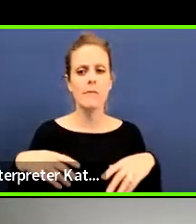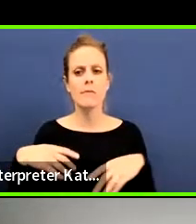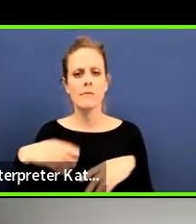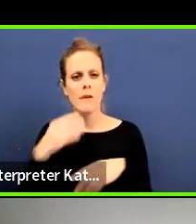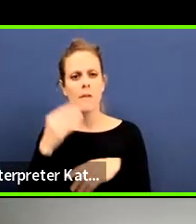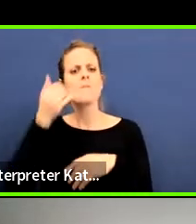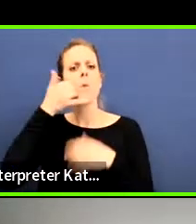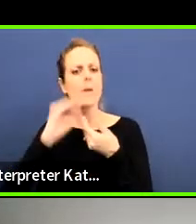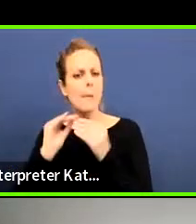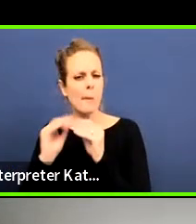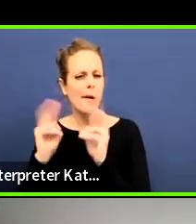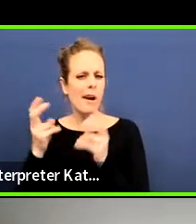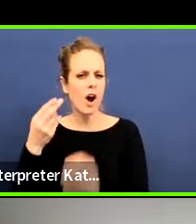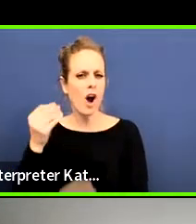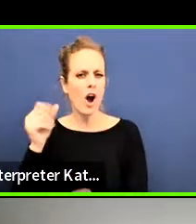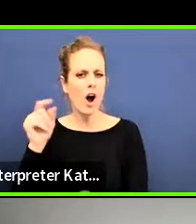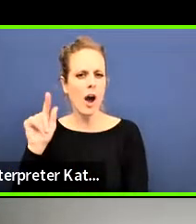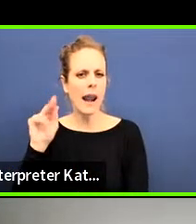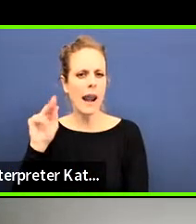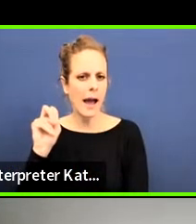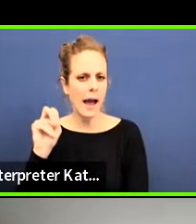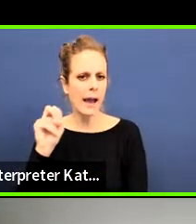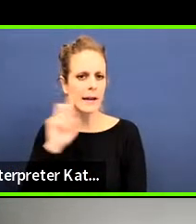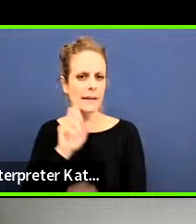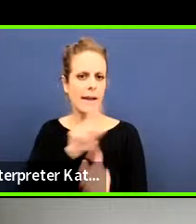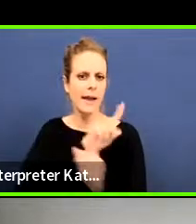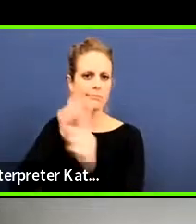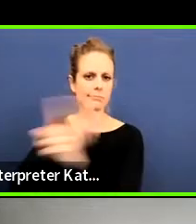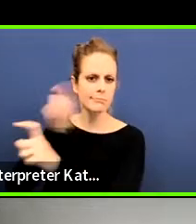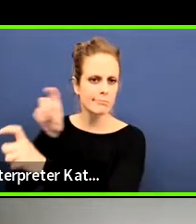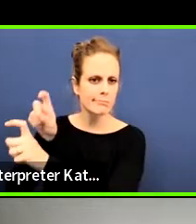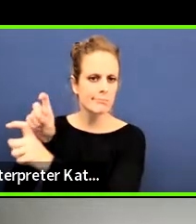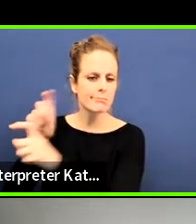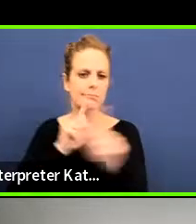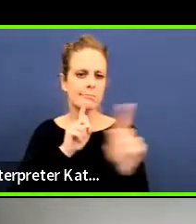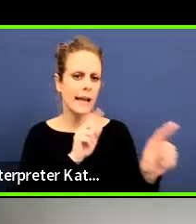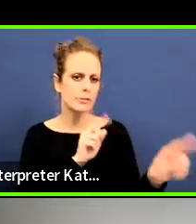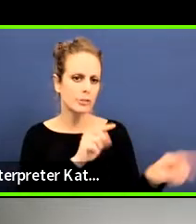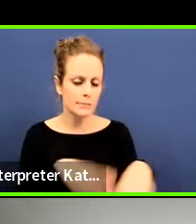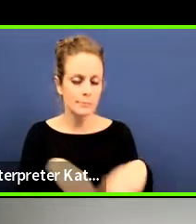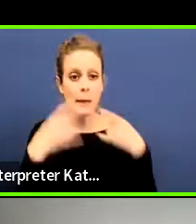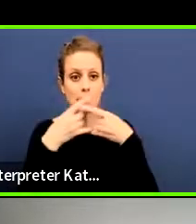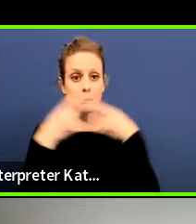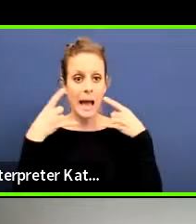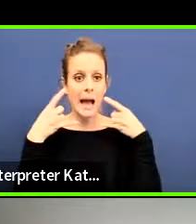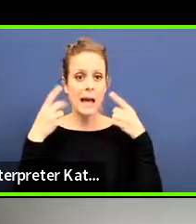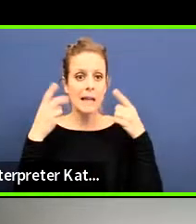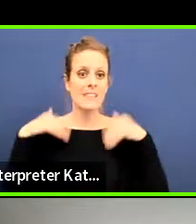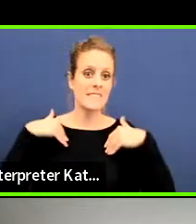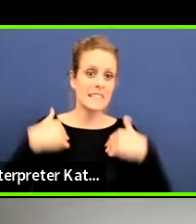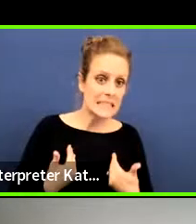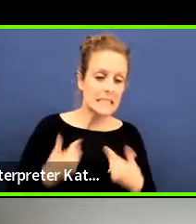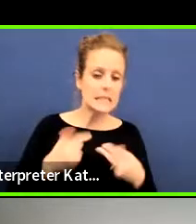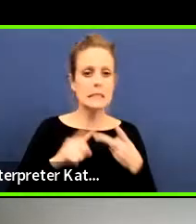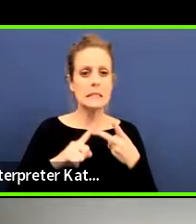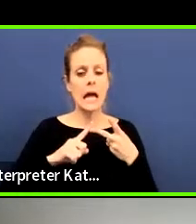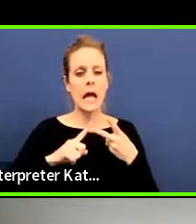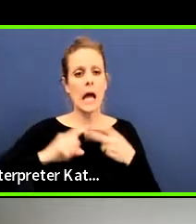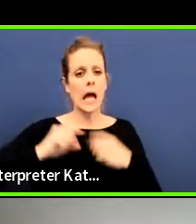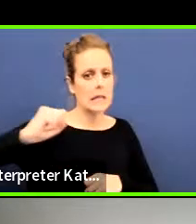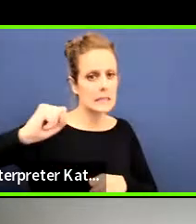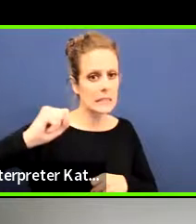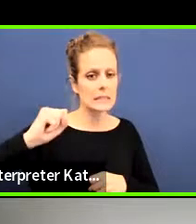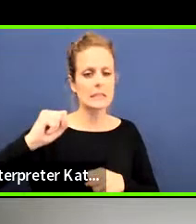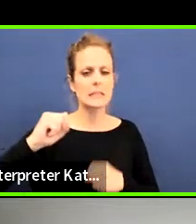questions that get answered? And then a lot of stuff around mask fatigue, hesitancy, and the like. And let me just pause there,